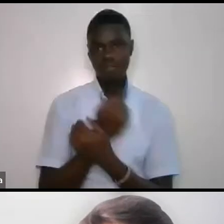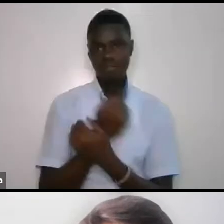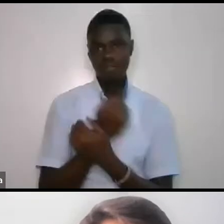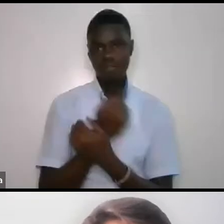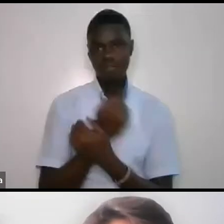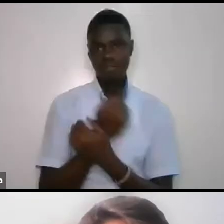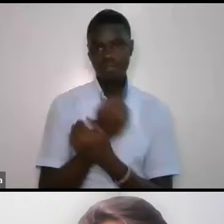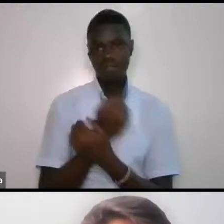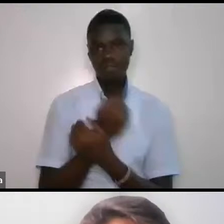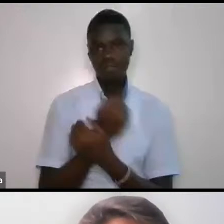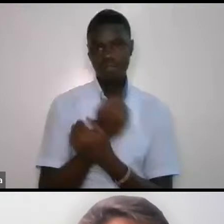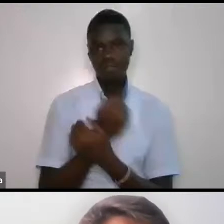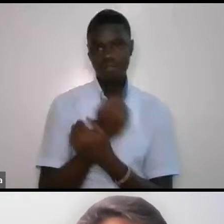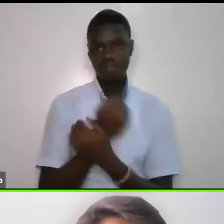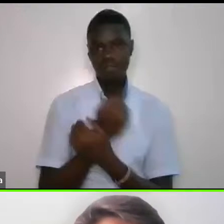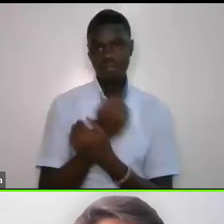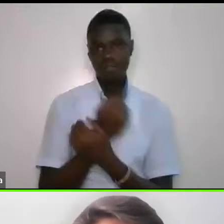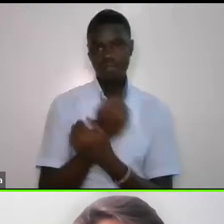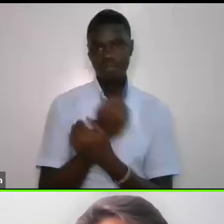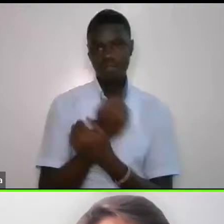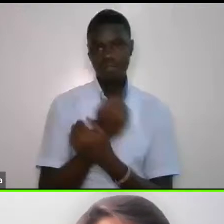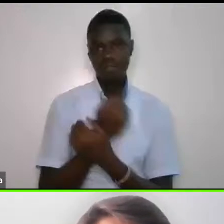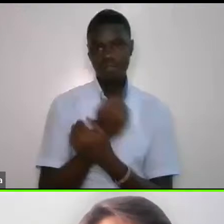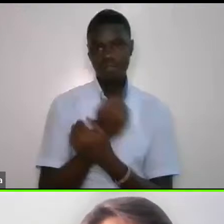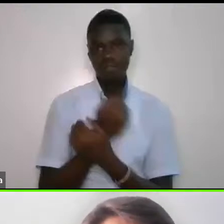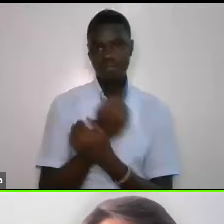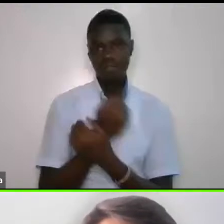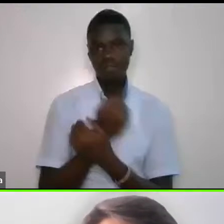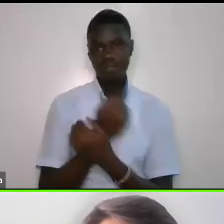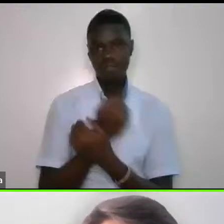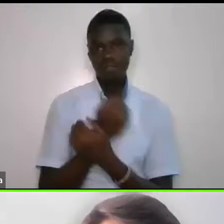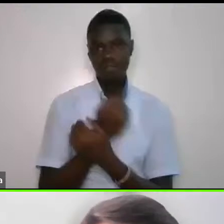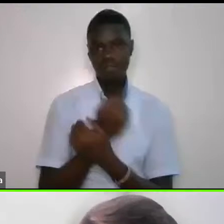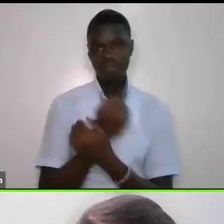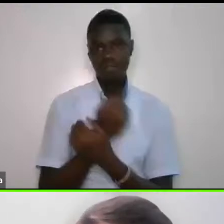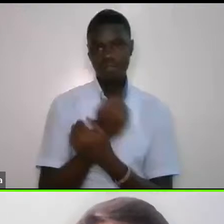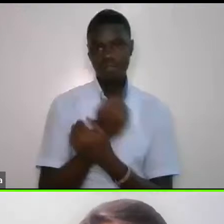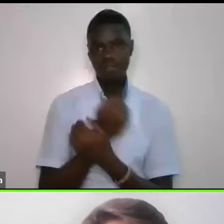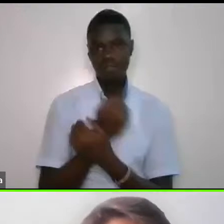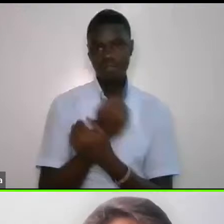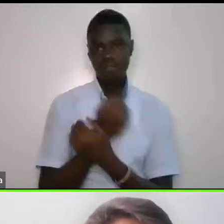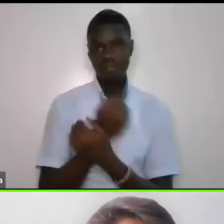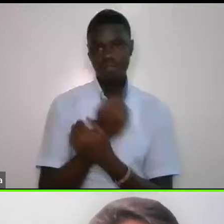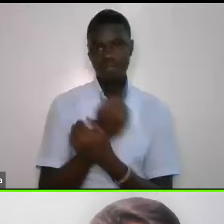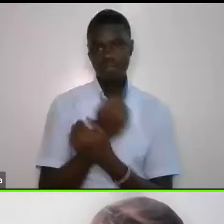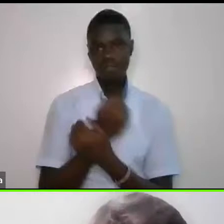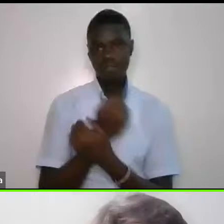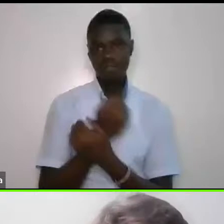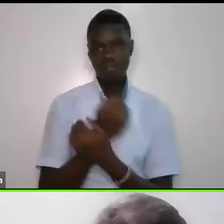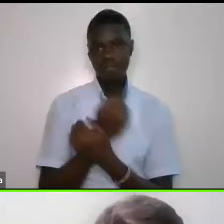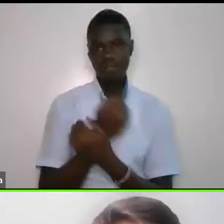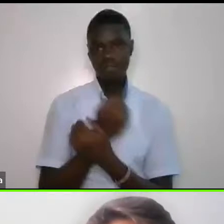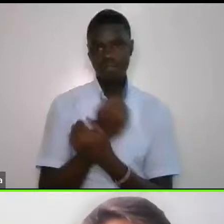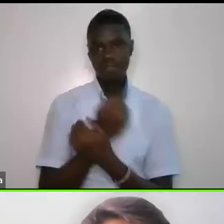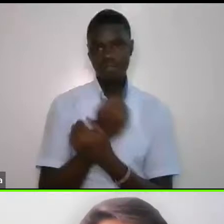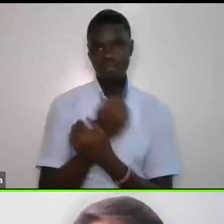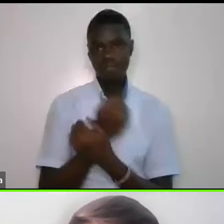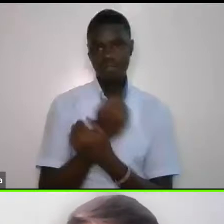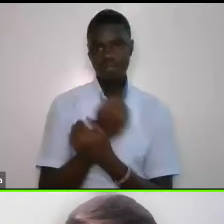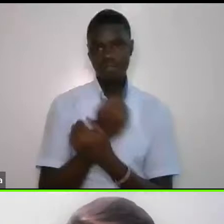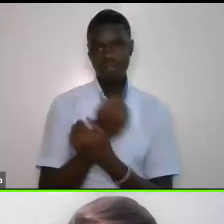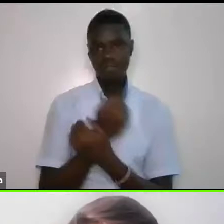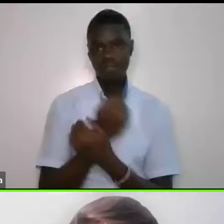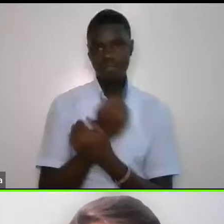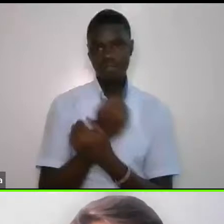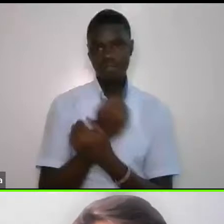Absolutely, yes. Okay, I just received another question here, and the question is, how do you, Dr. Sigamoni,